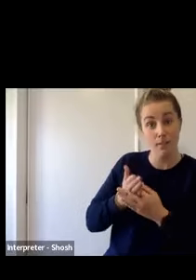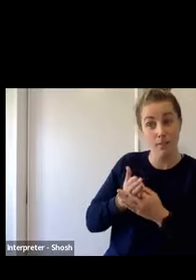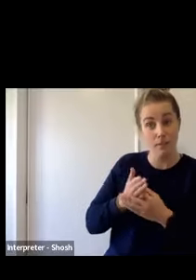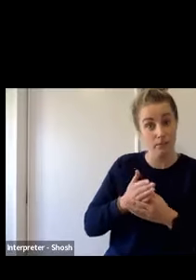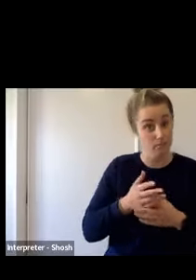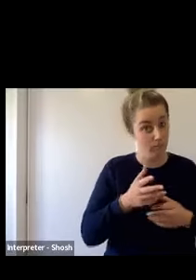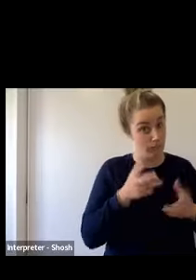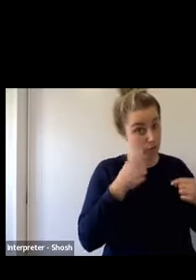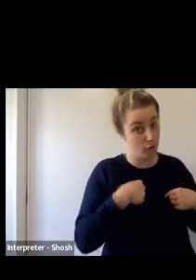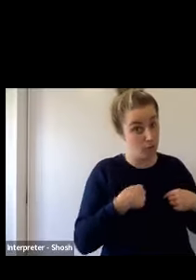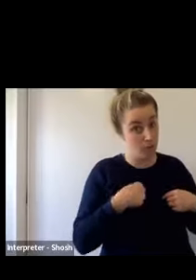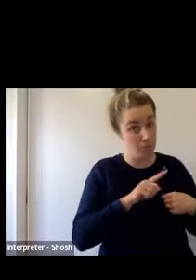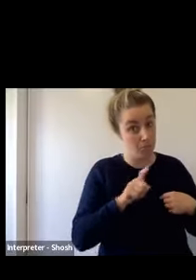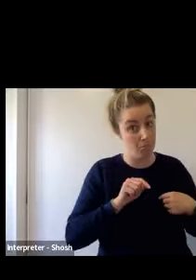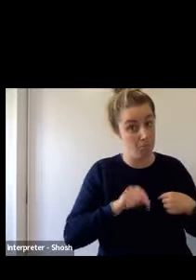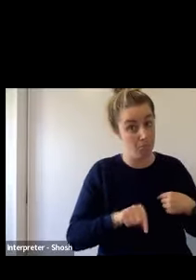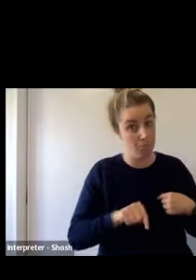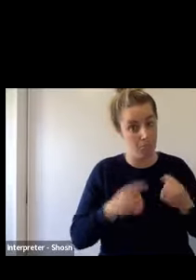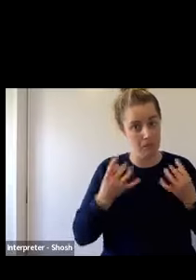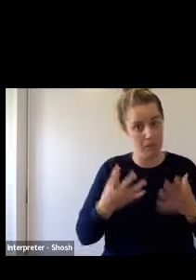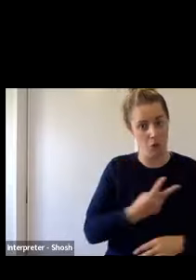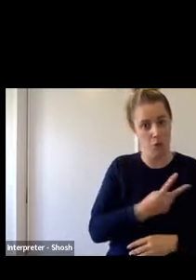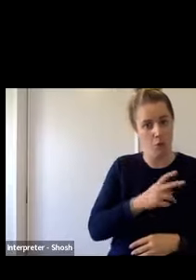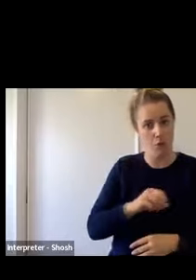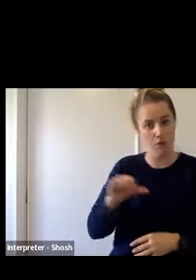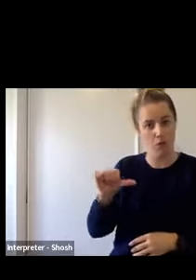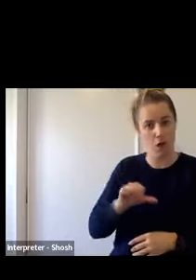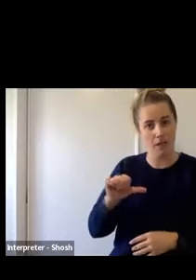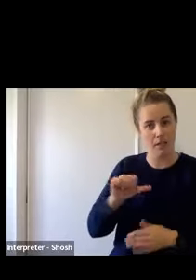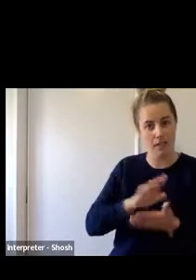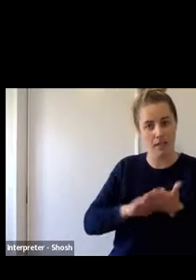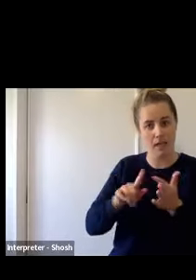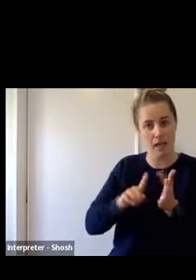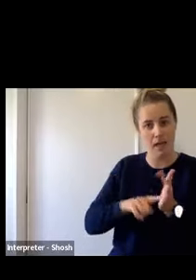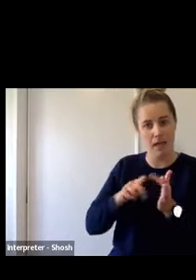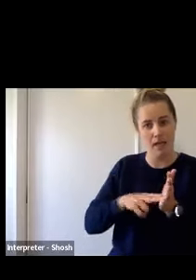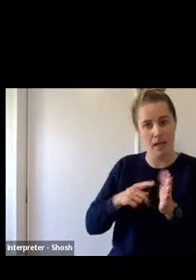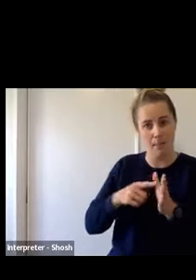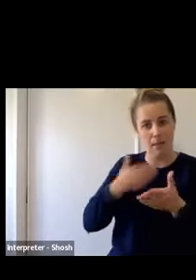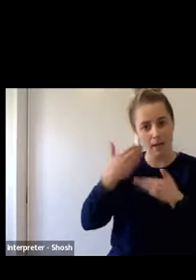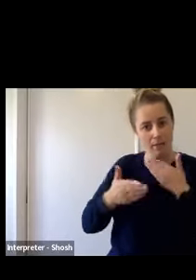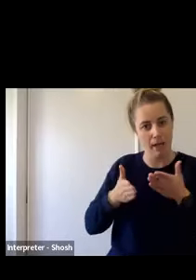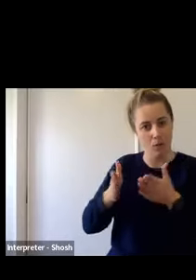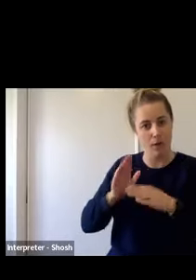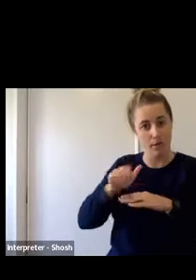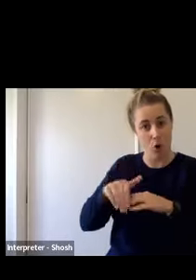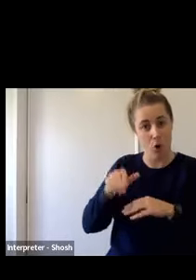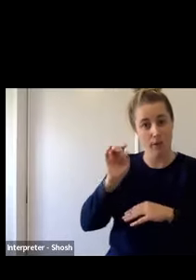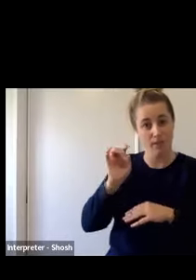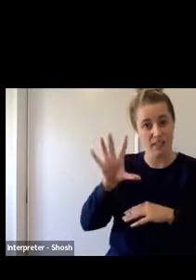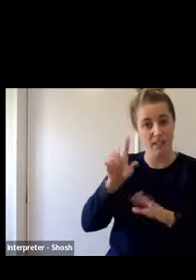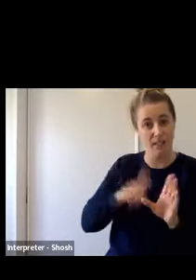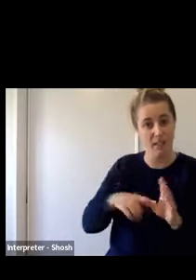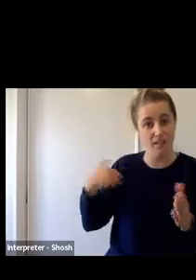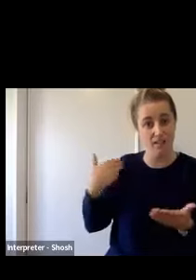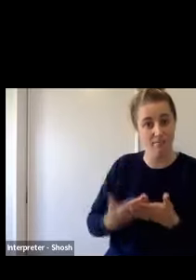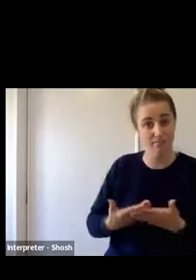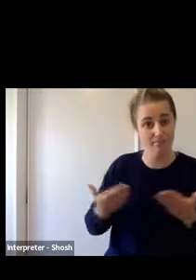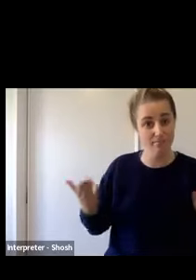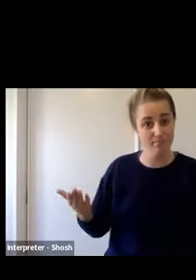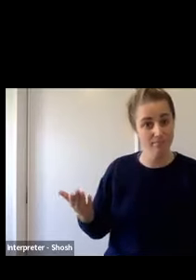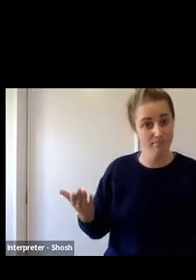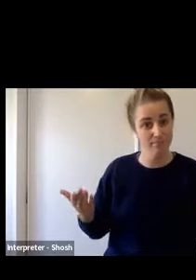since 2019, and Helena has been pointing out ways to improve for over a decade.